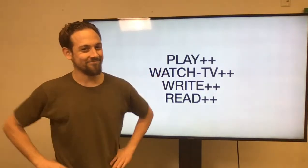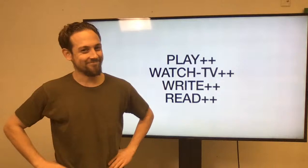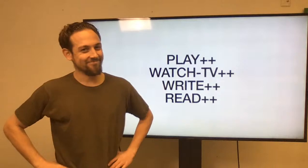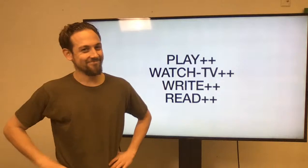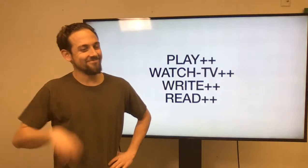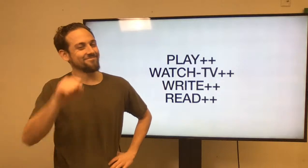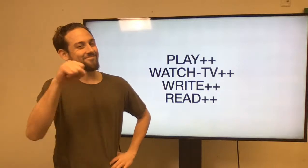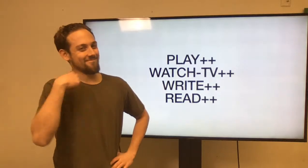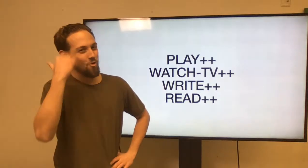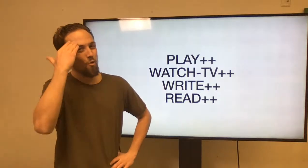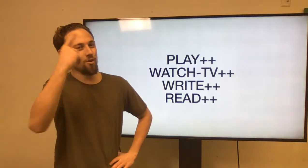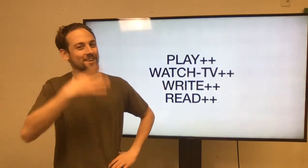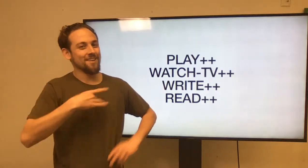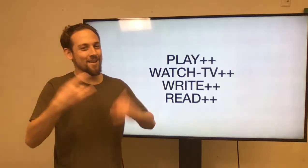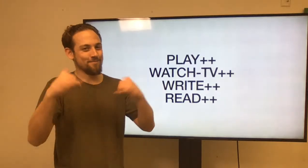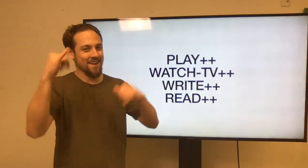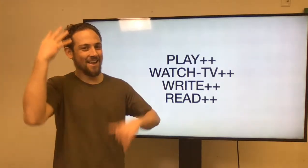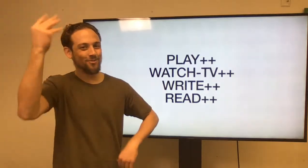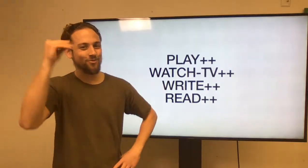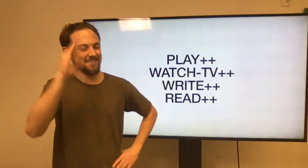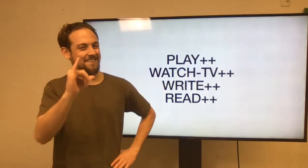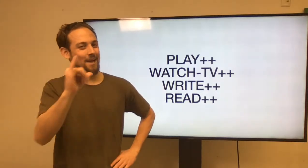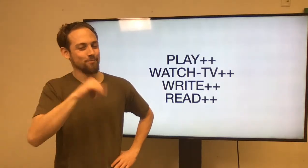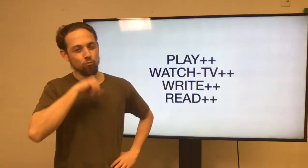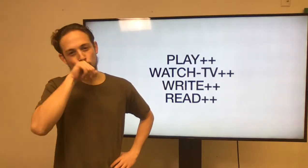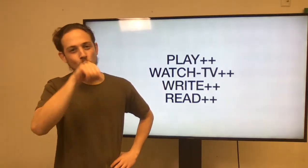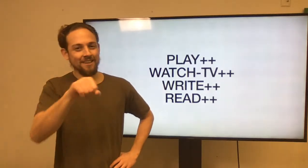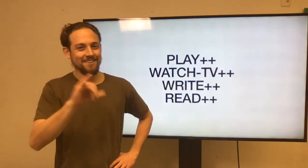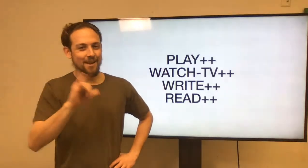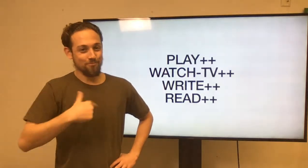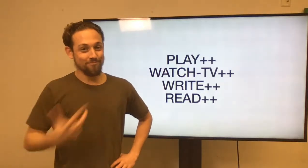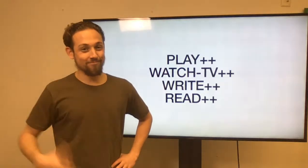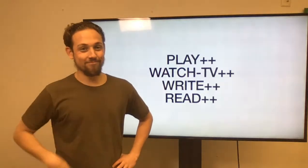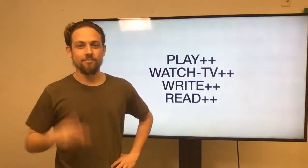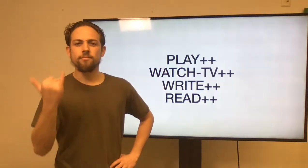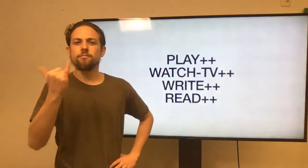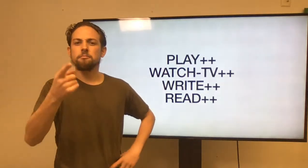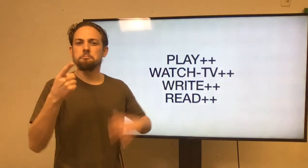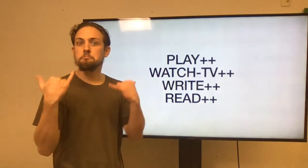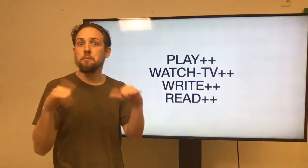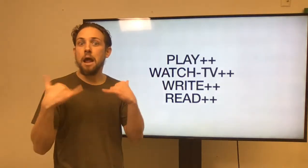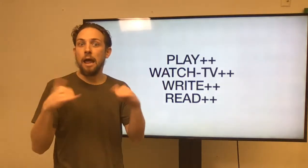Mm-hmm. I know you guys love to play, right? I'm sure you love playing outside, just like I do.